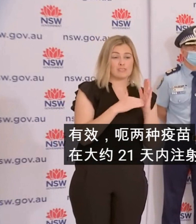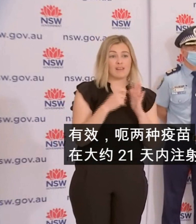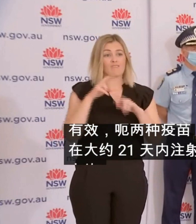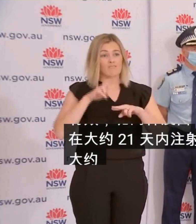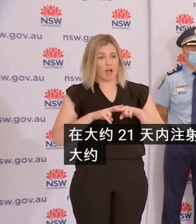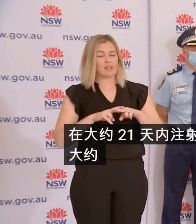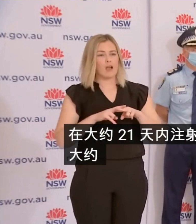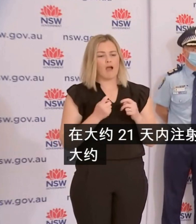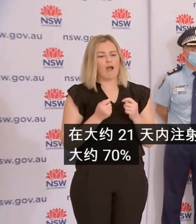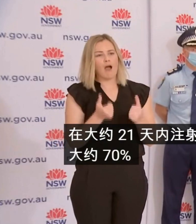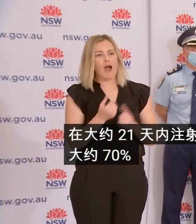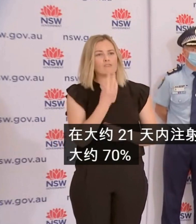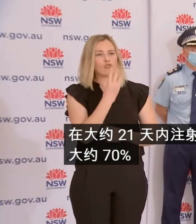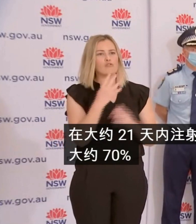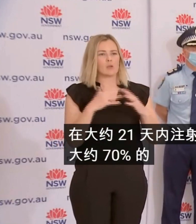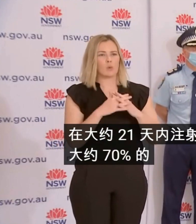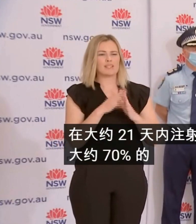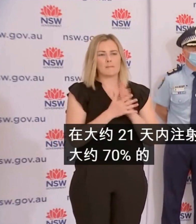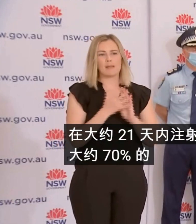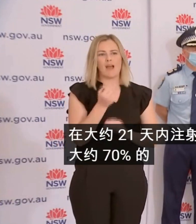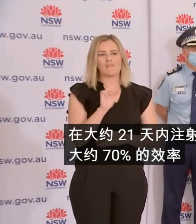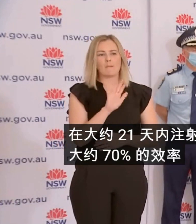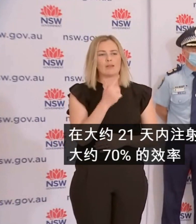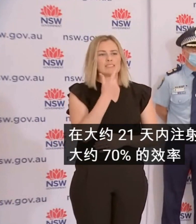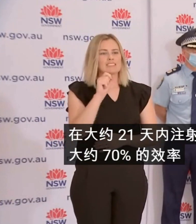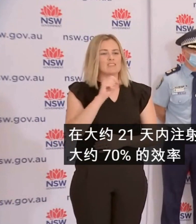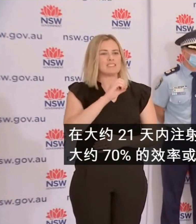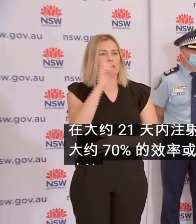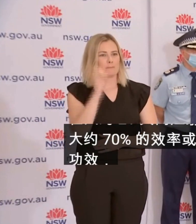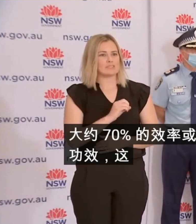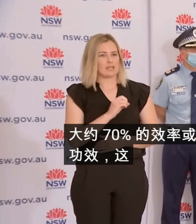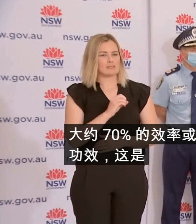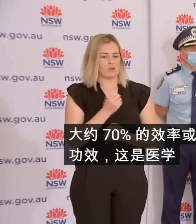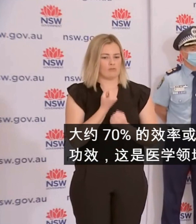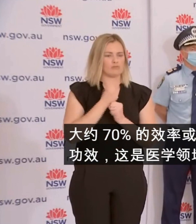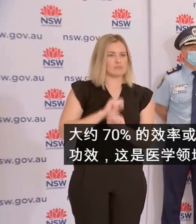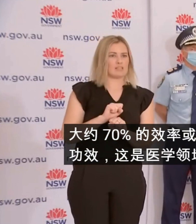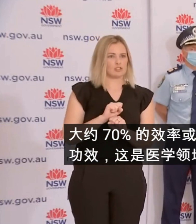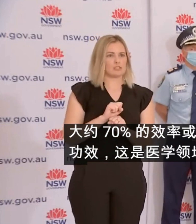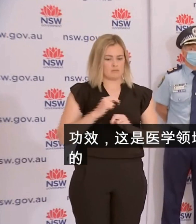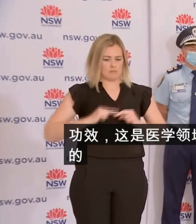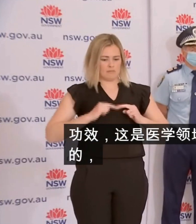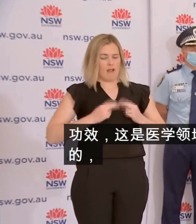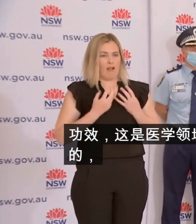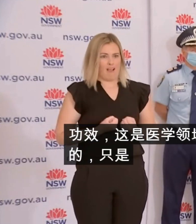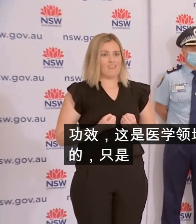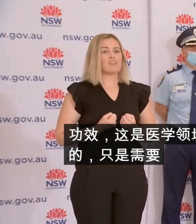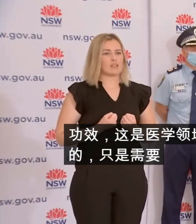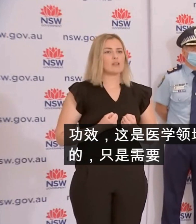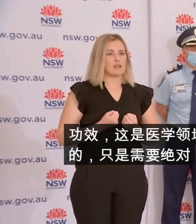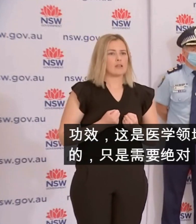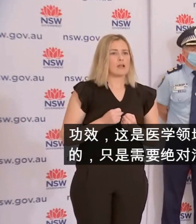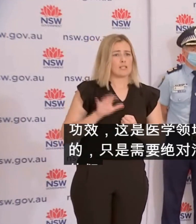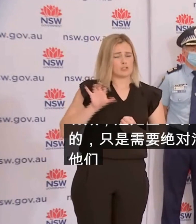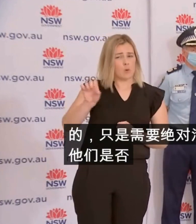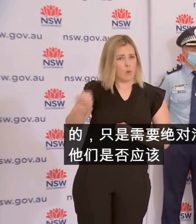21 days, you get about 70% of efficiency or efficacy, as the medical people refer to it. We just need